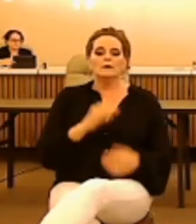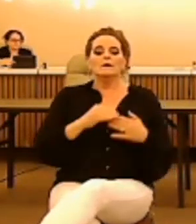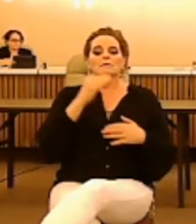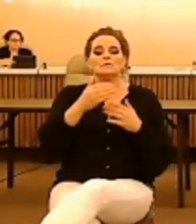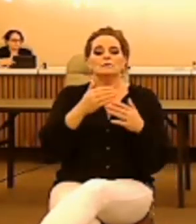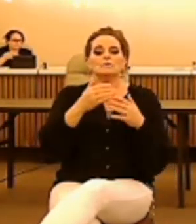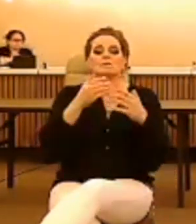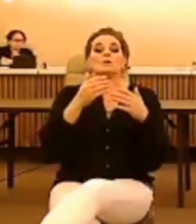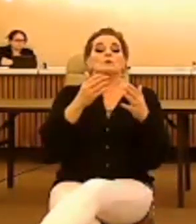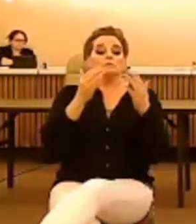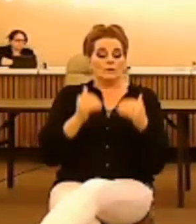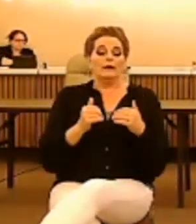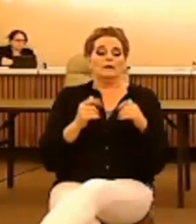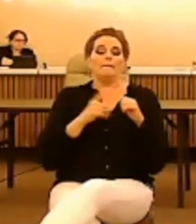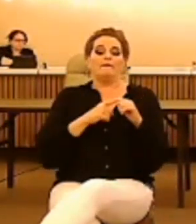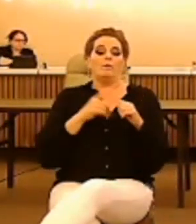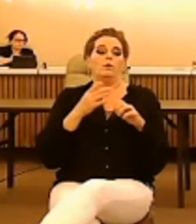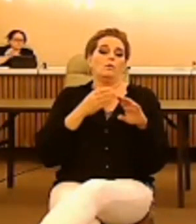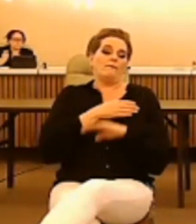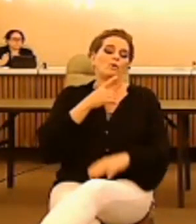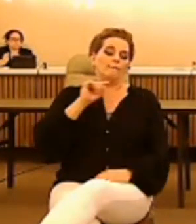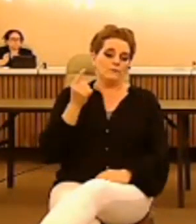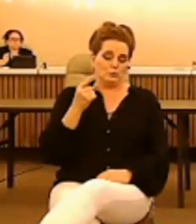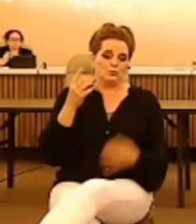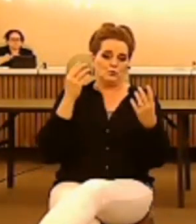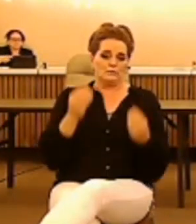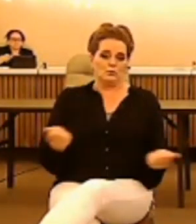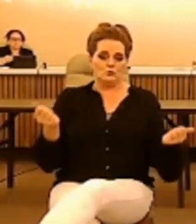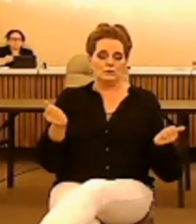we go to our first resolution,